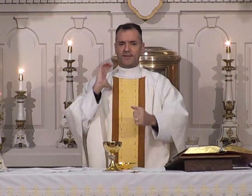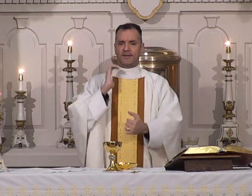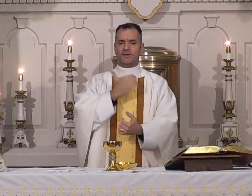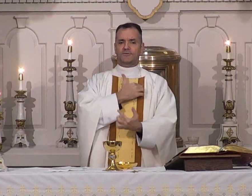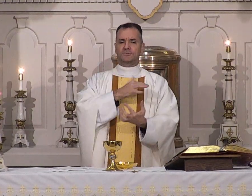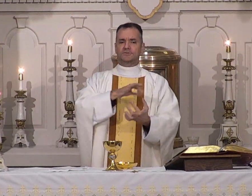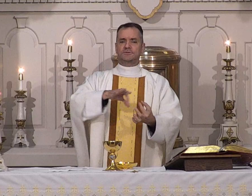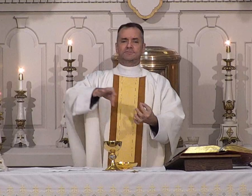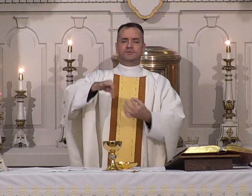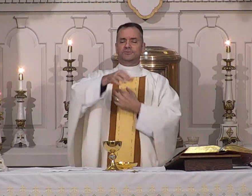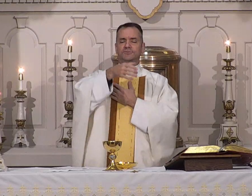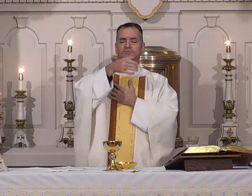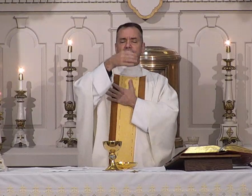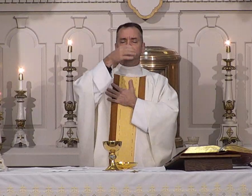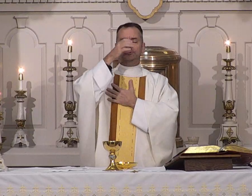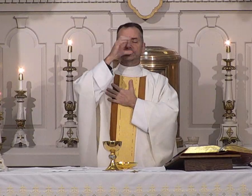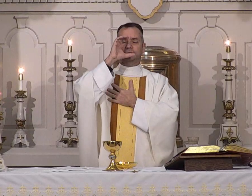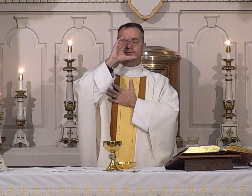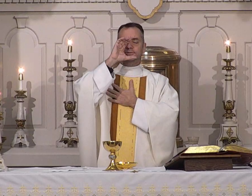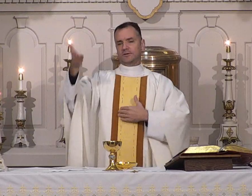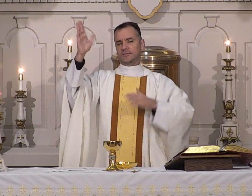our spiritual drink.